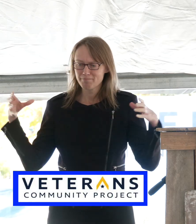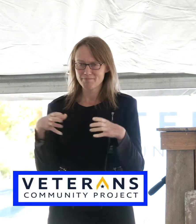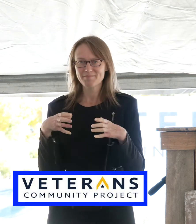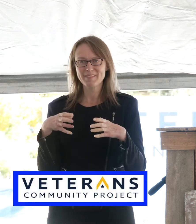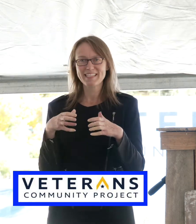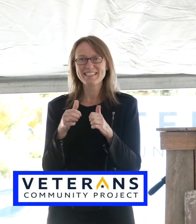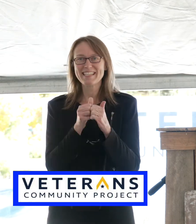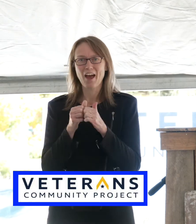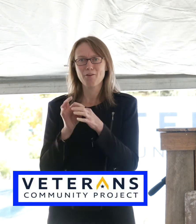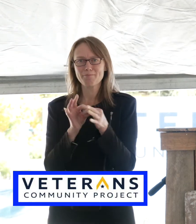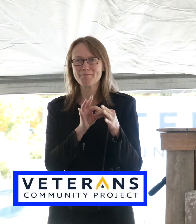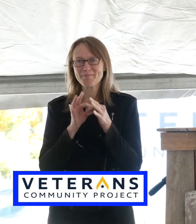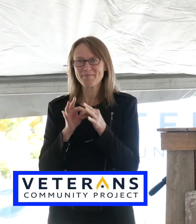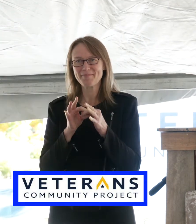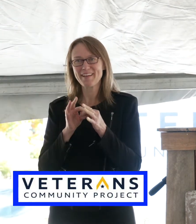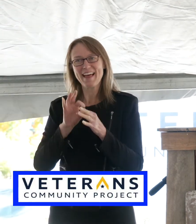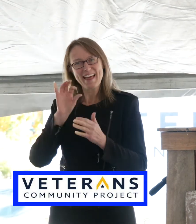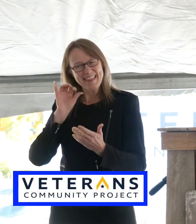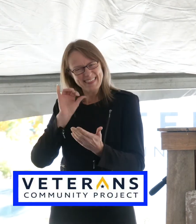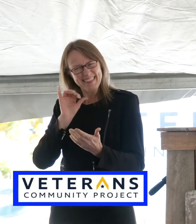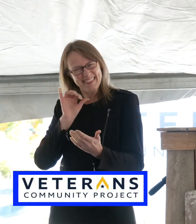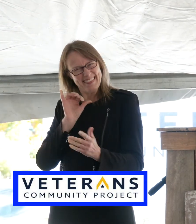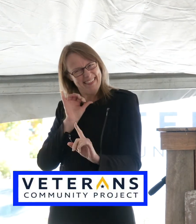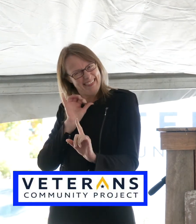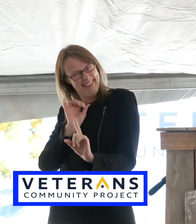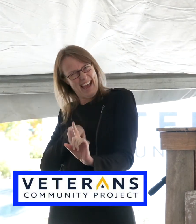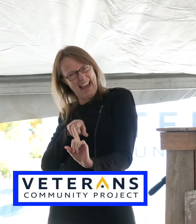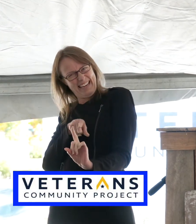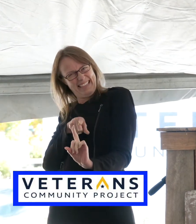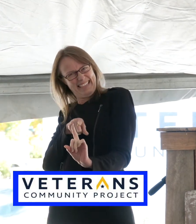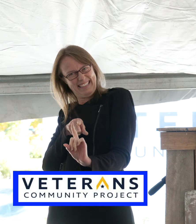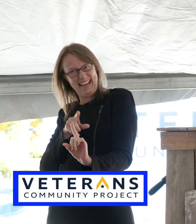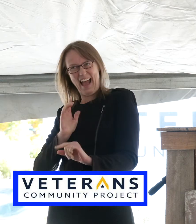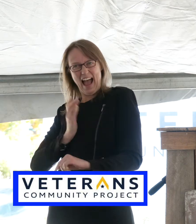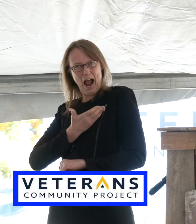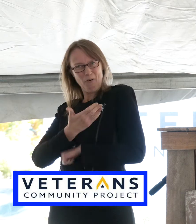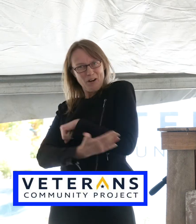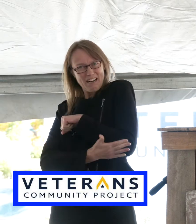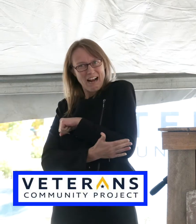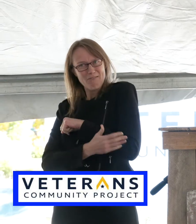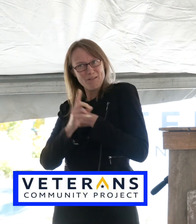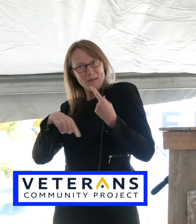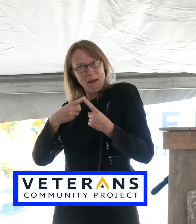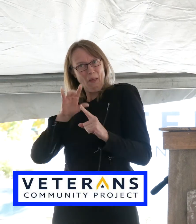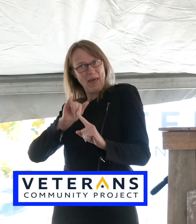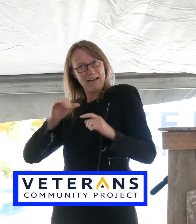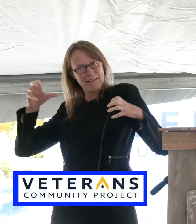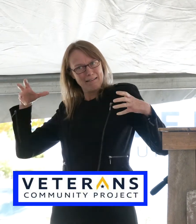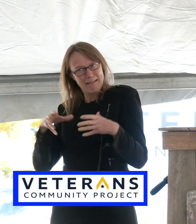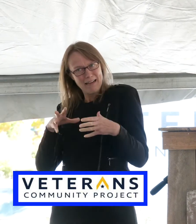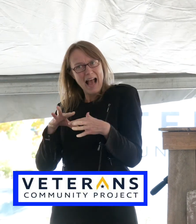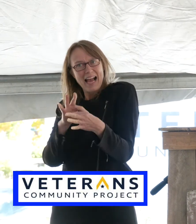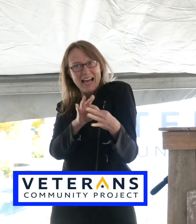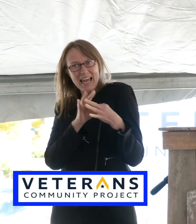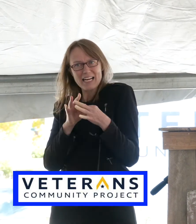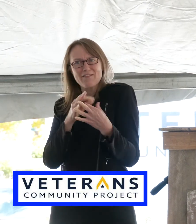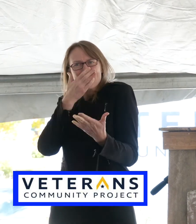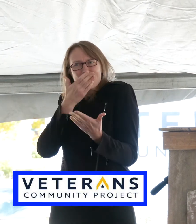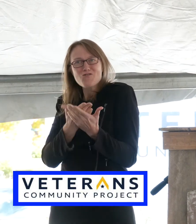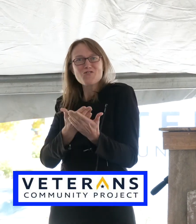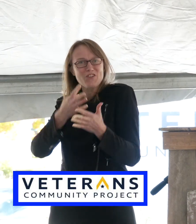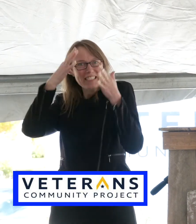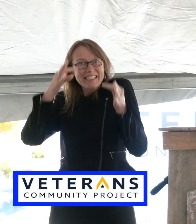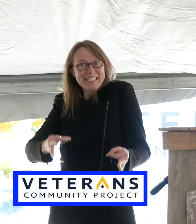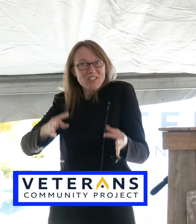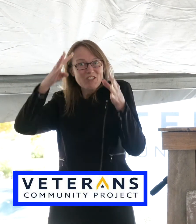this country is about. That's what we're about. We're here to make collectively good decisions for others